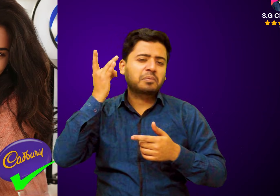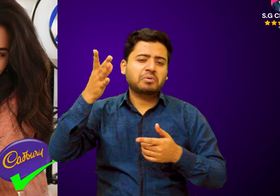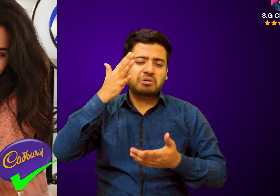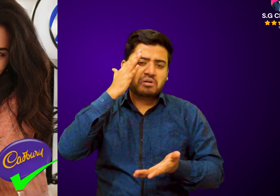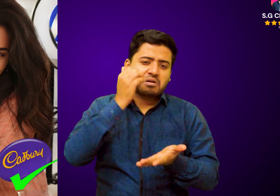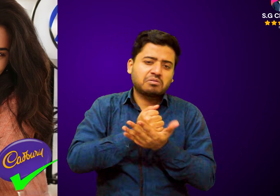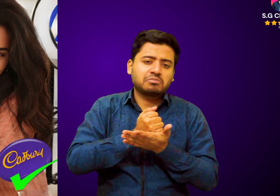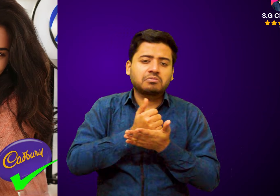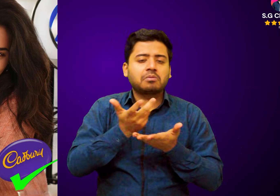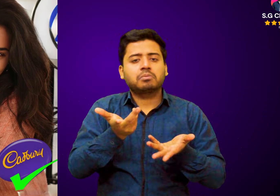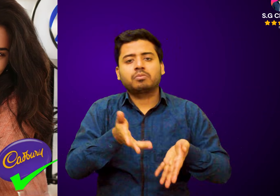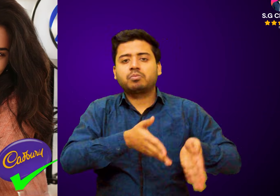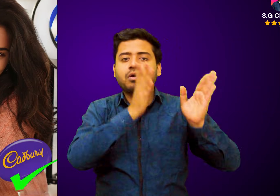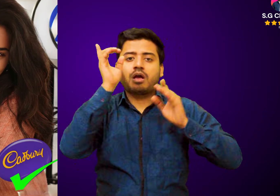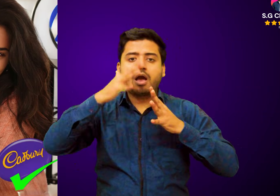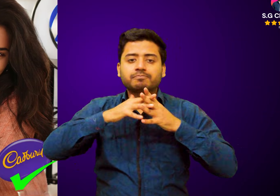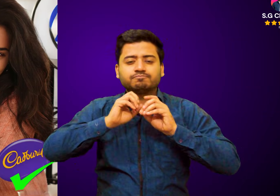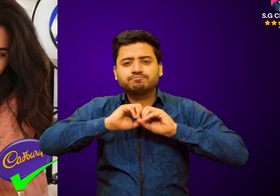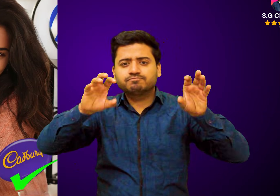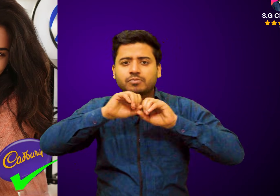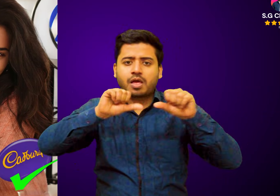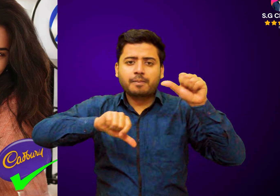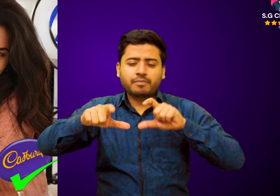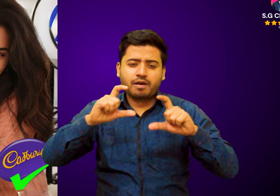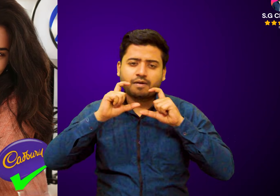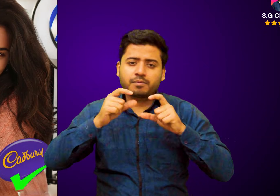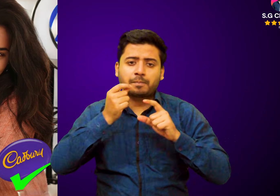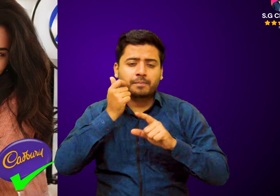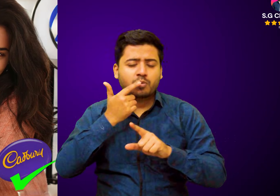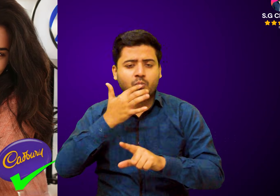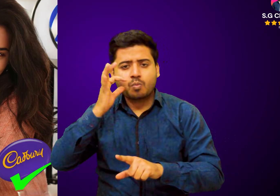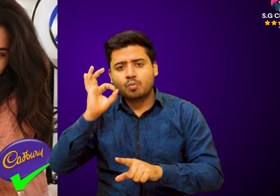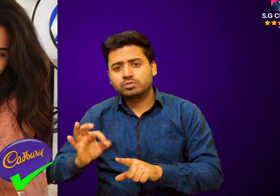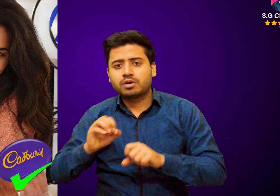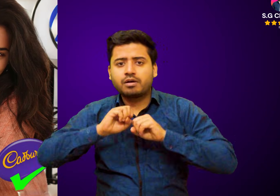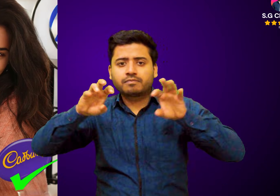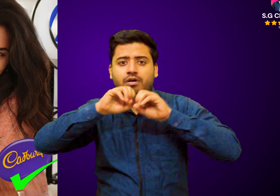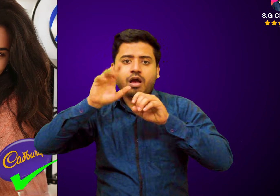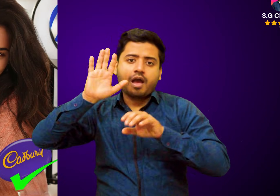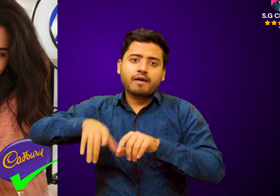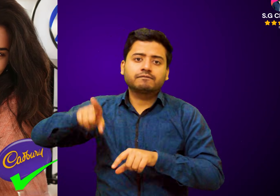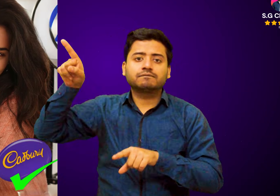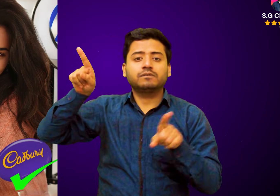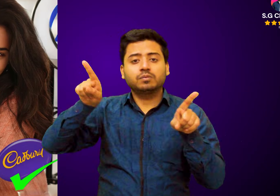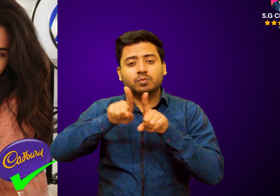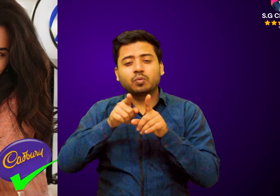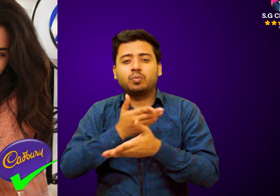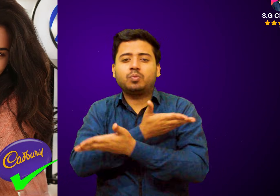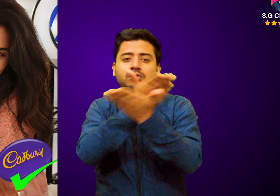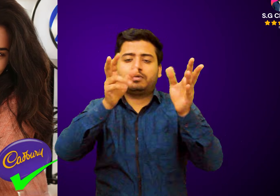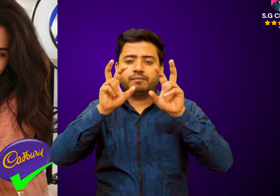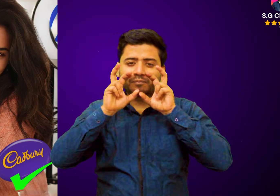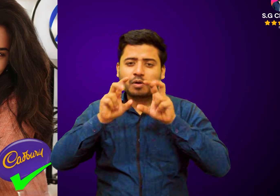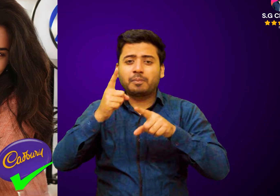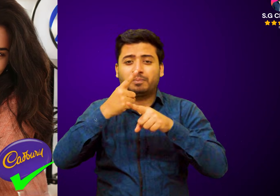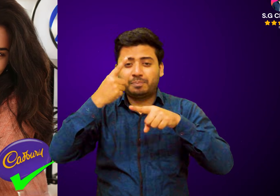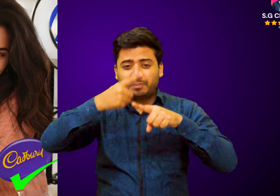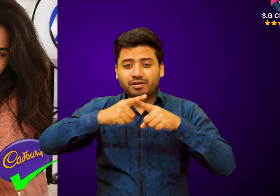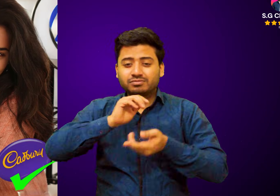milk and sugar. Stir in 3 tablespoons of milk powder and 3/4 cup of powdered sugar until fully combined.